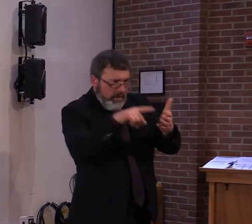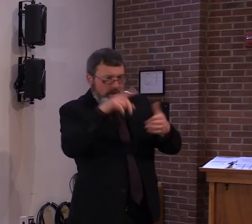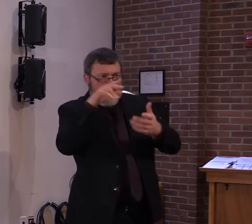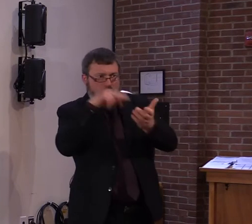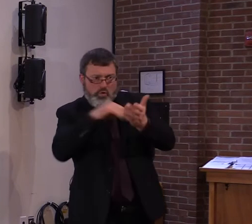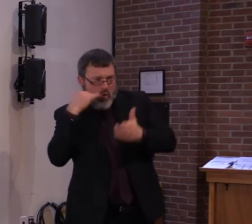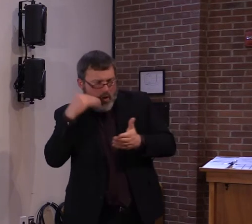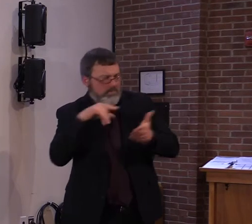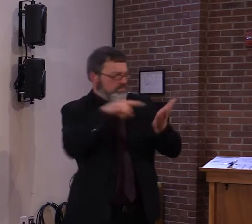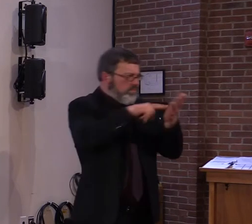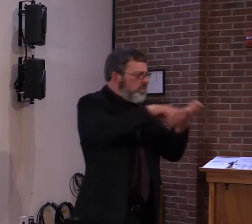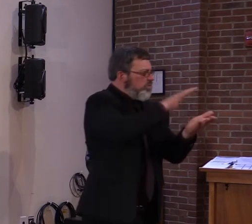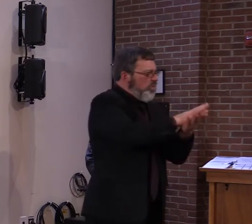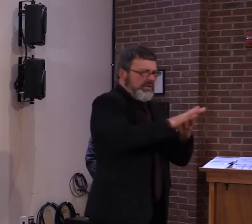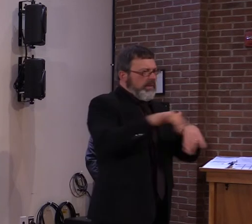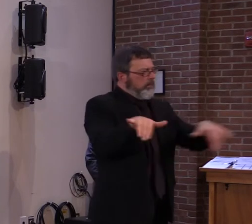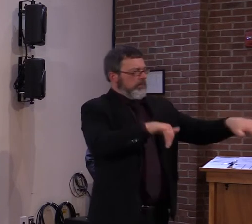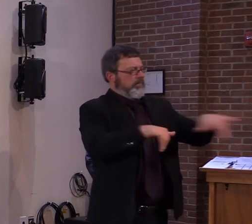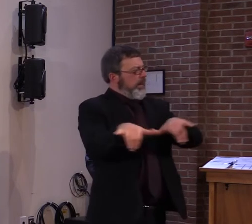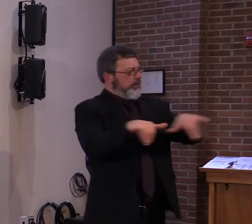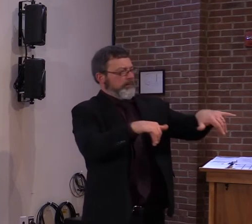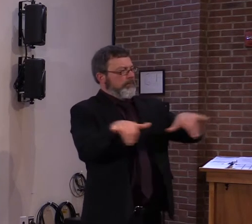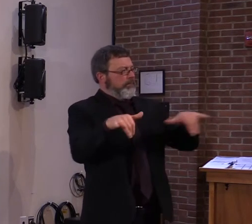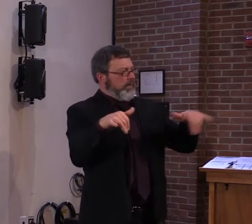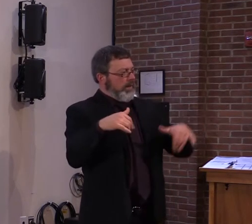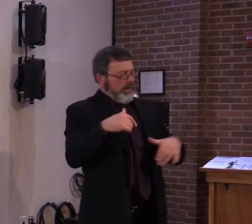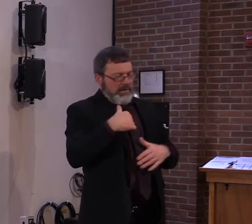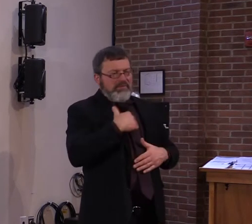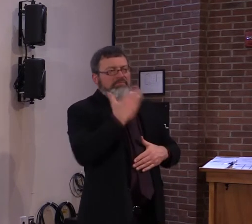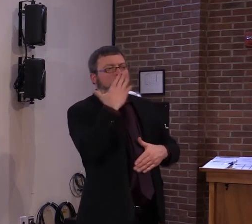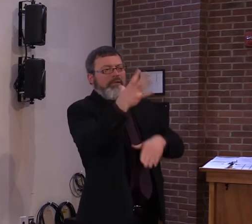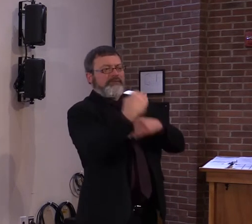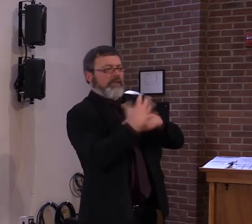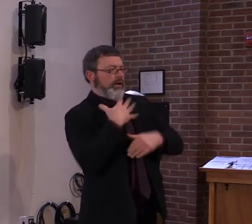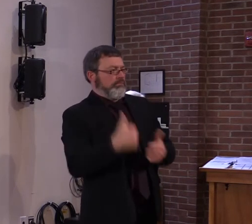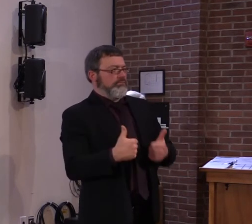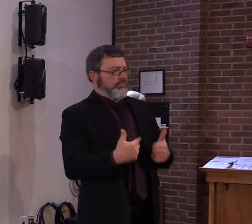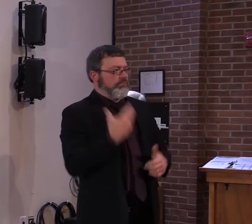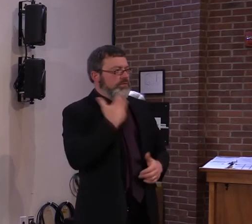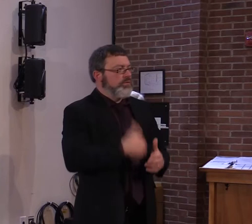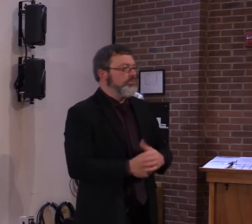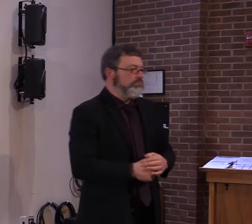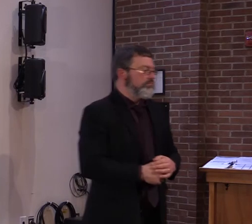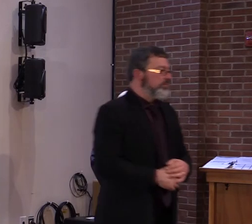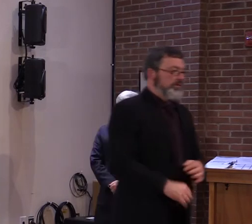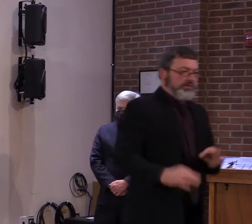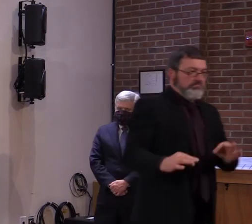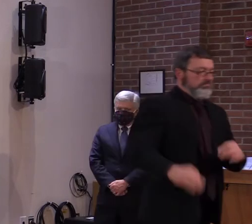recommendation. Thanks, that's all. Mike Donahue, the Islander.